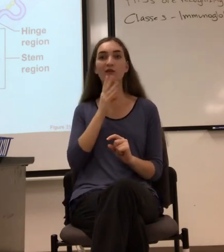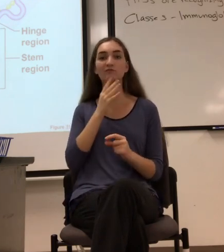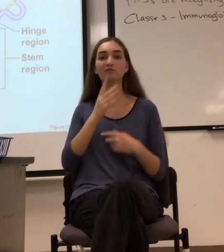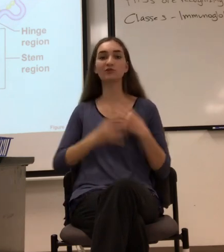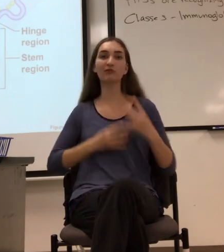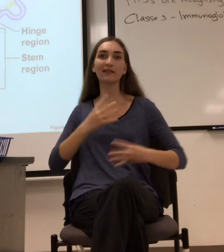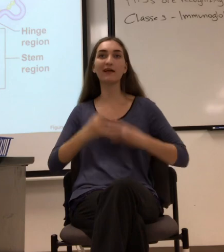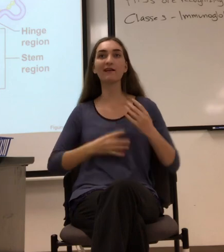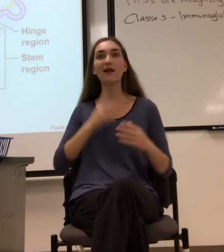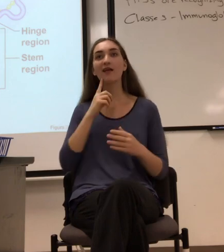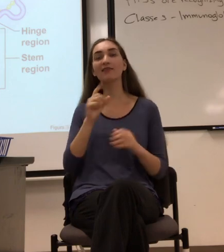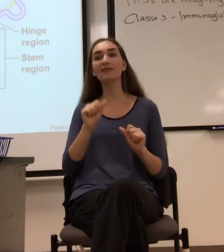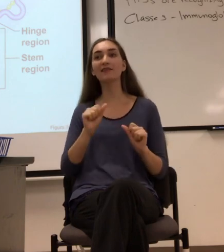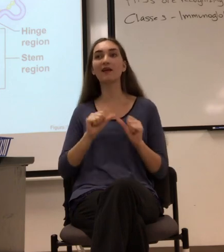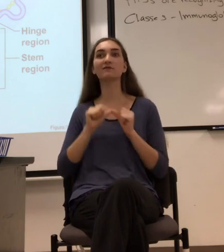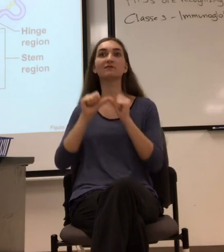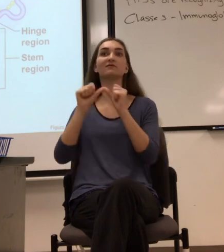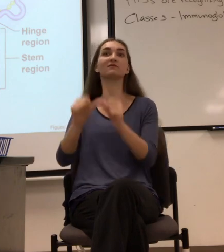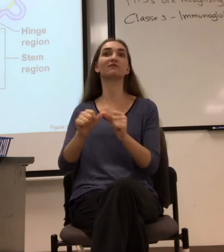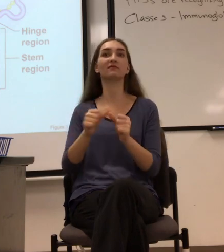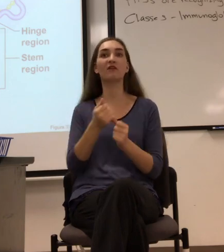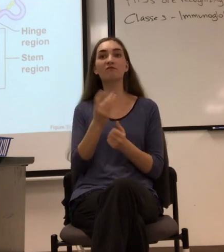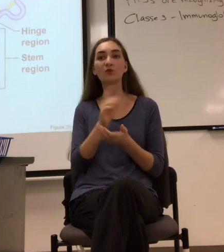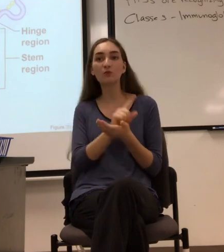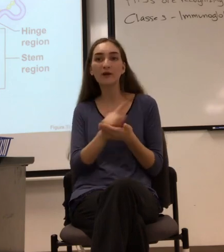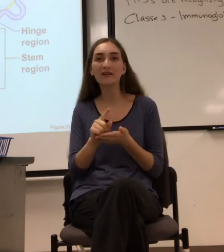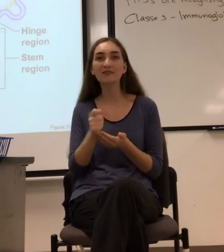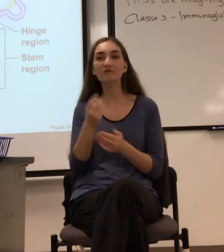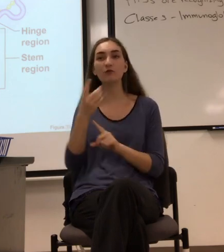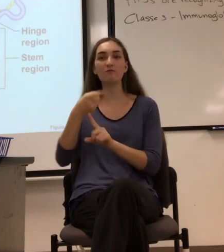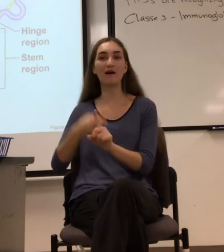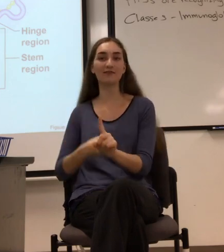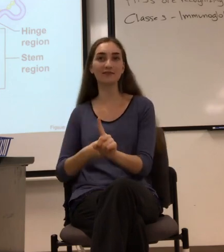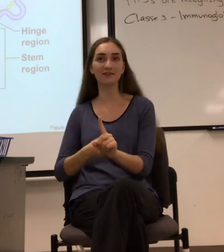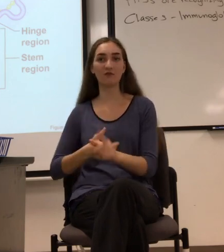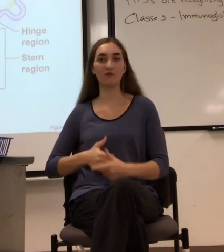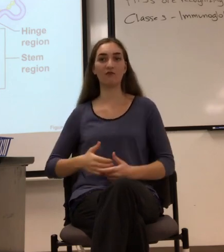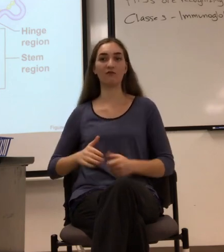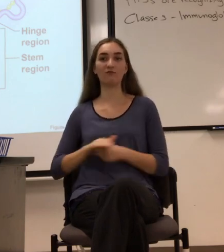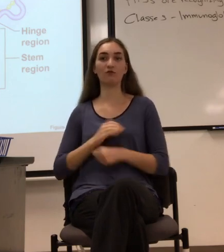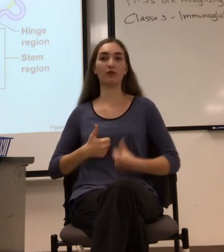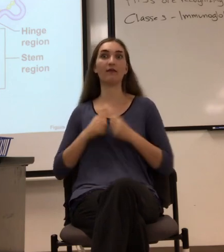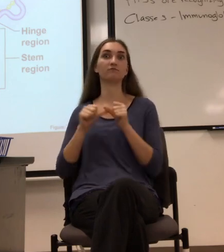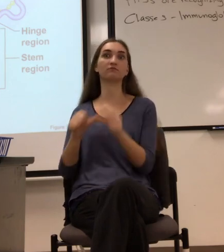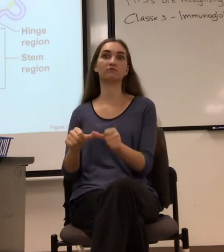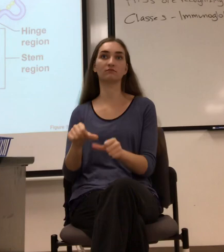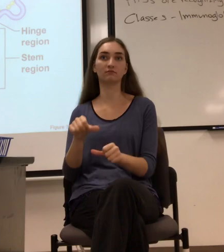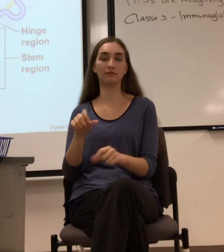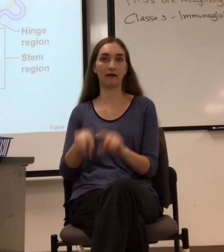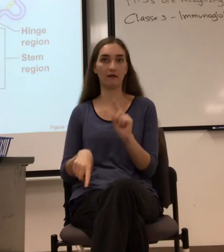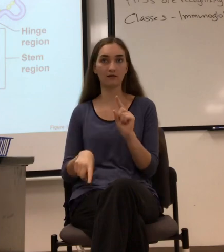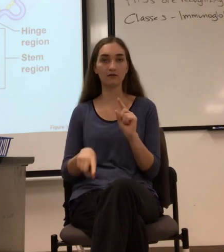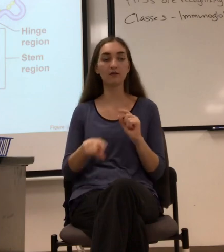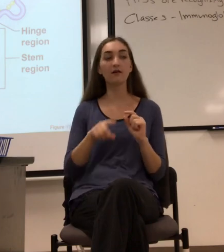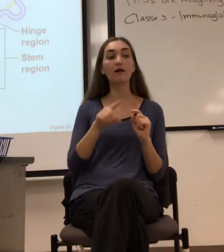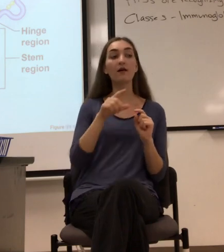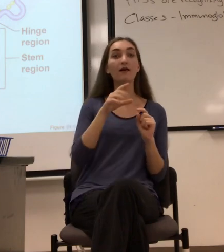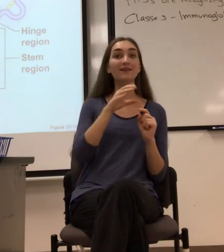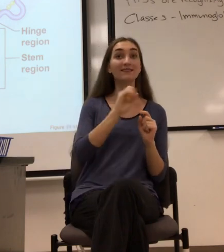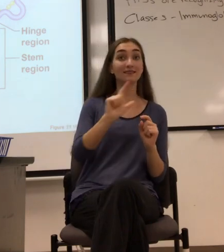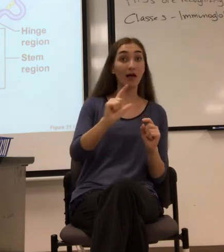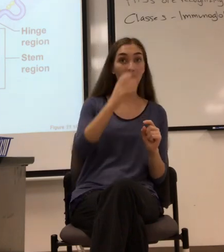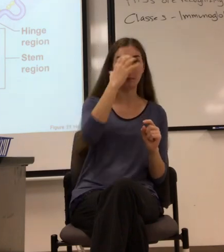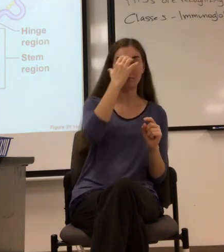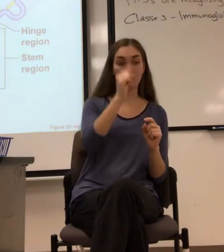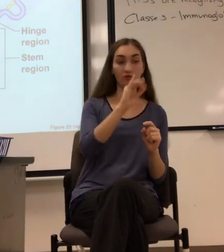a few weeks, maybe a few months, but not your whole life. Cells can. Okay, so memory cells, it's better to get those. They